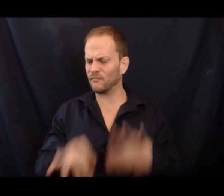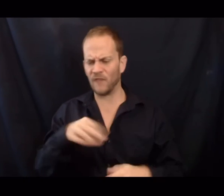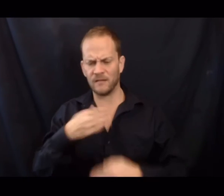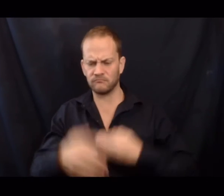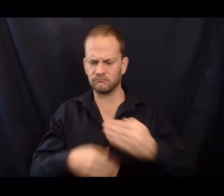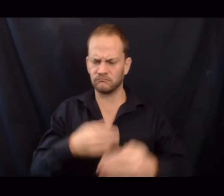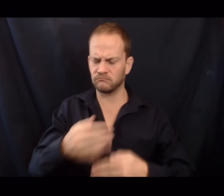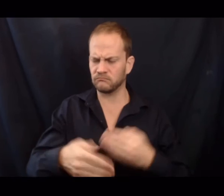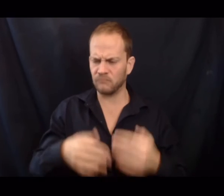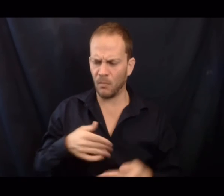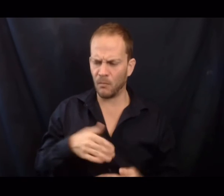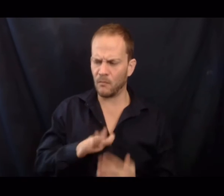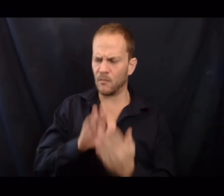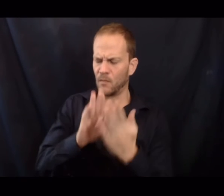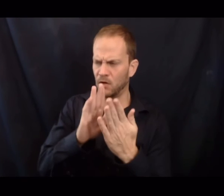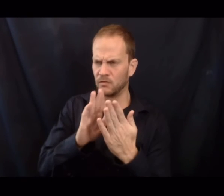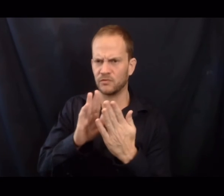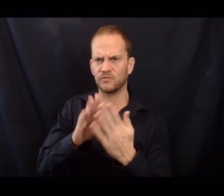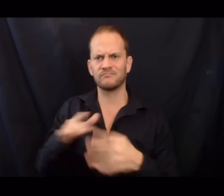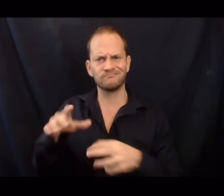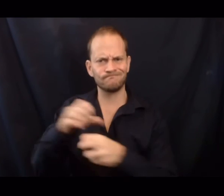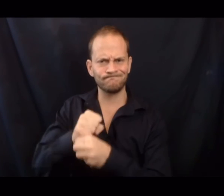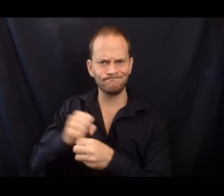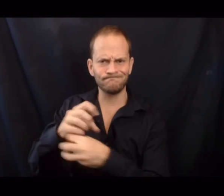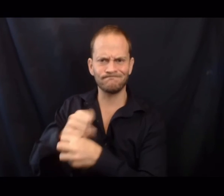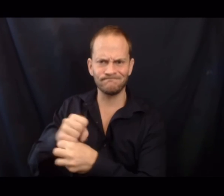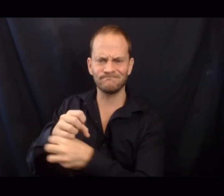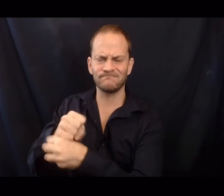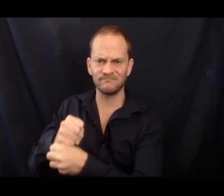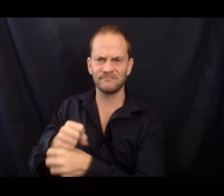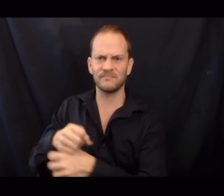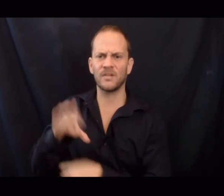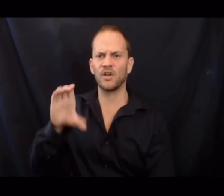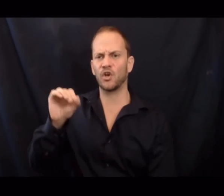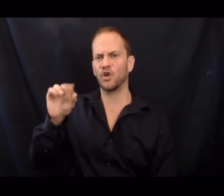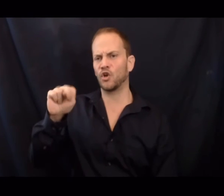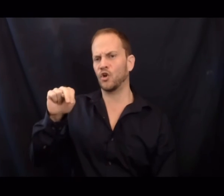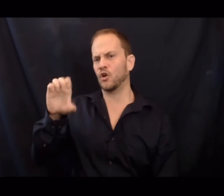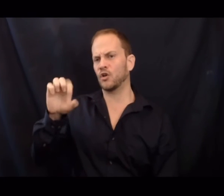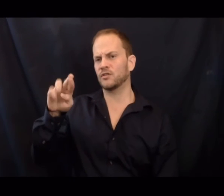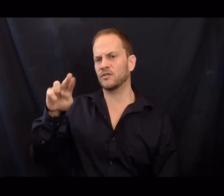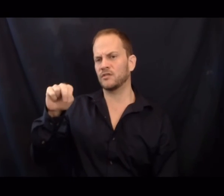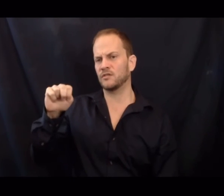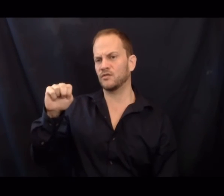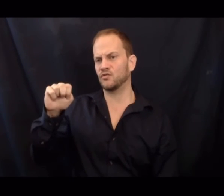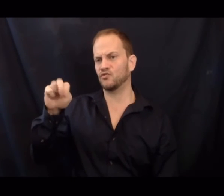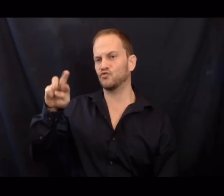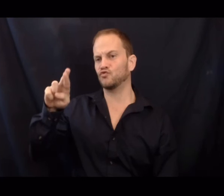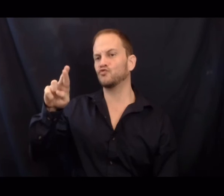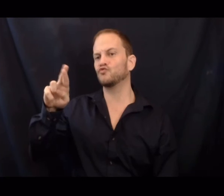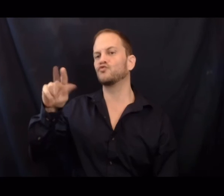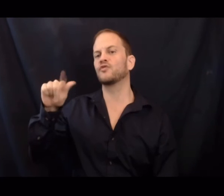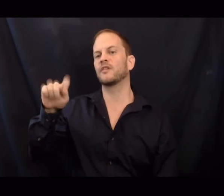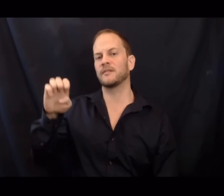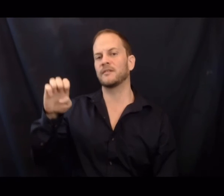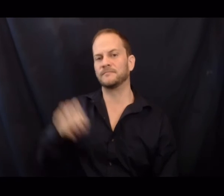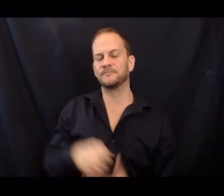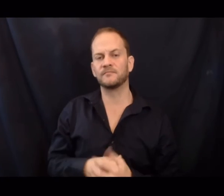a nuclear reactor than there is U-238. And so we use this difference in weight, atomic weight, to concentrate it. And this